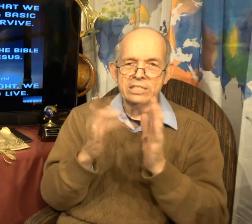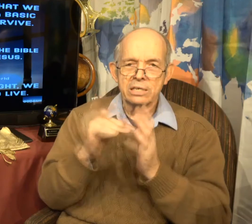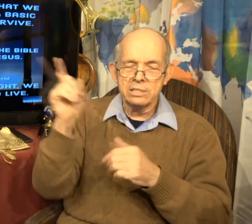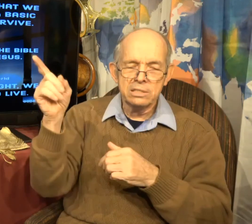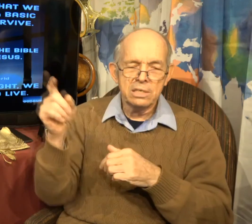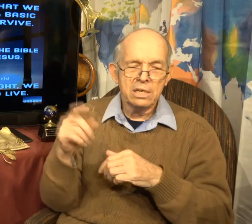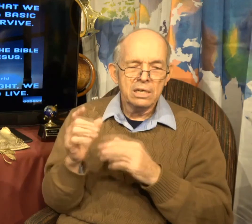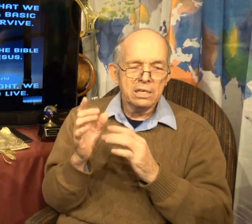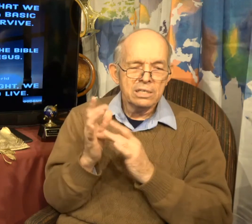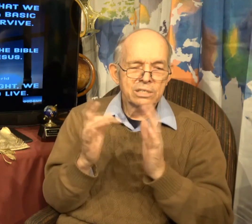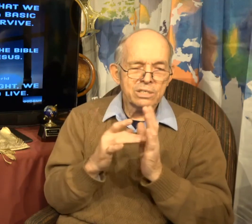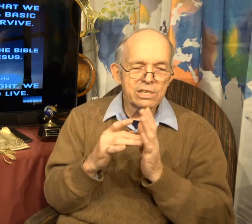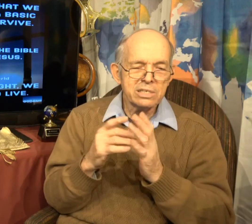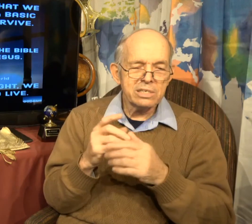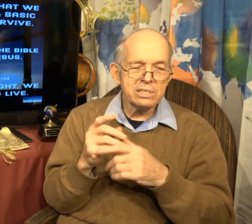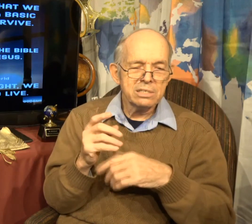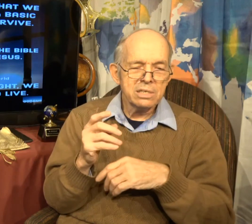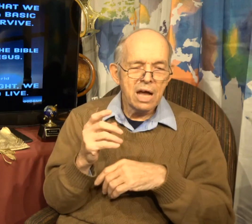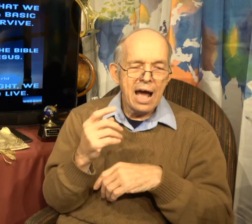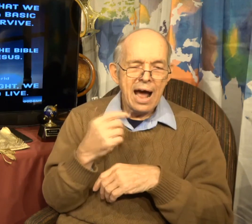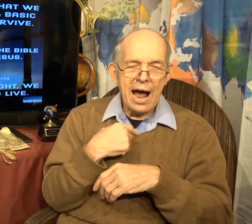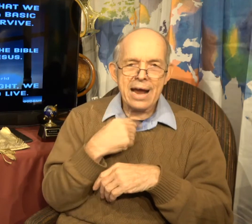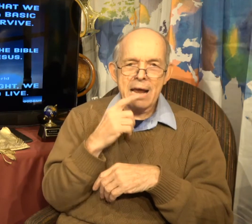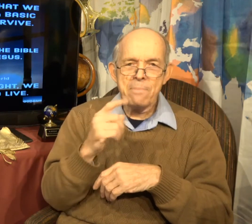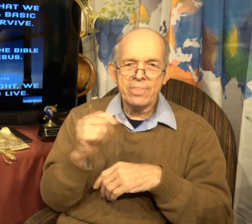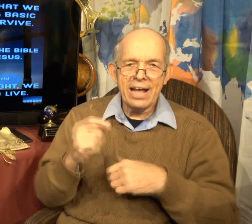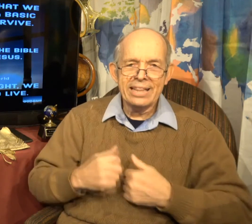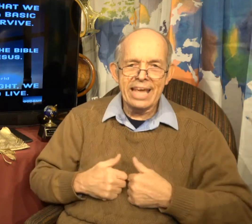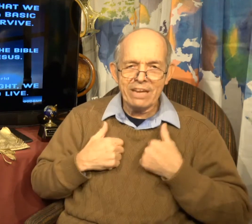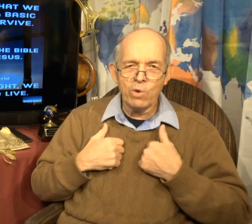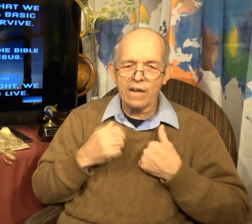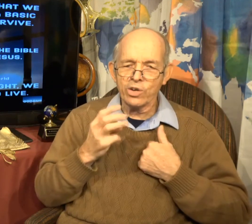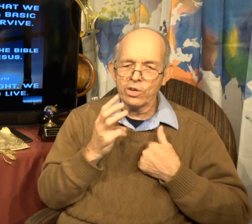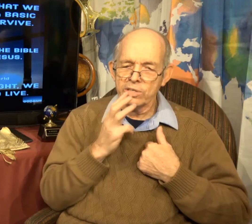Jesus. Jesus, I am the living water.